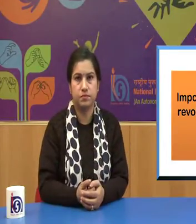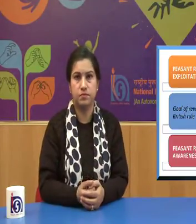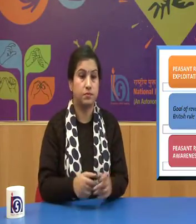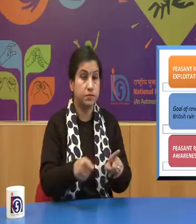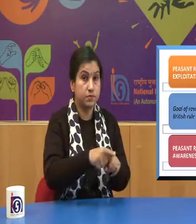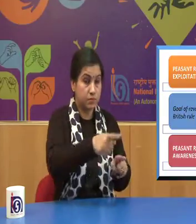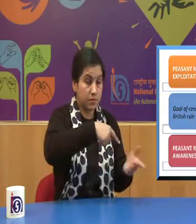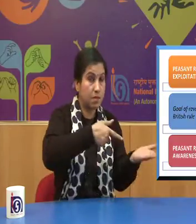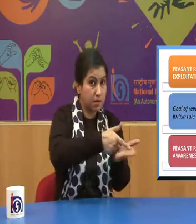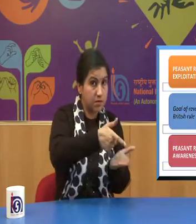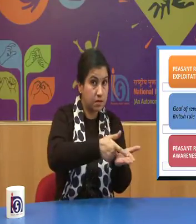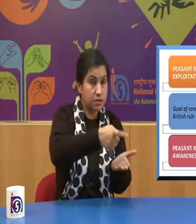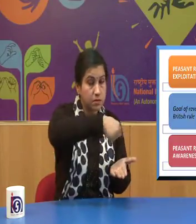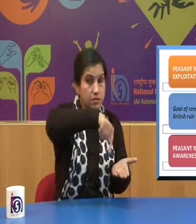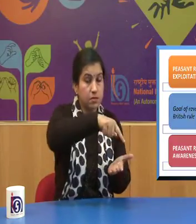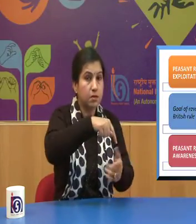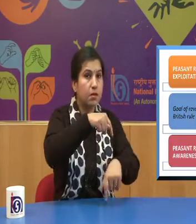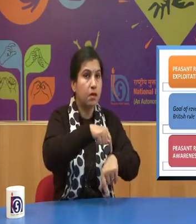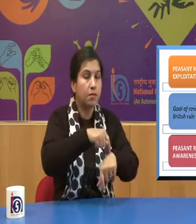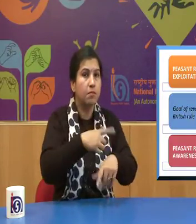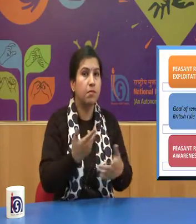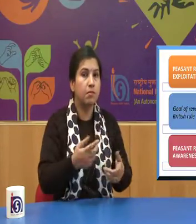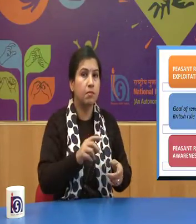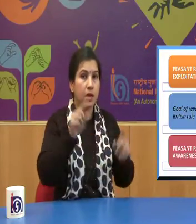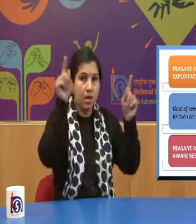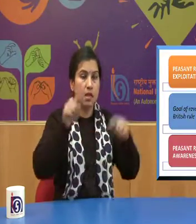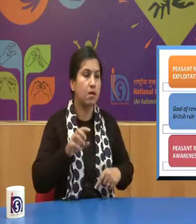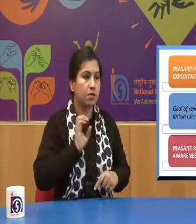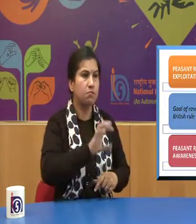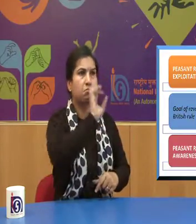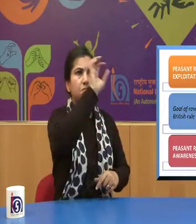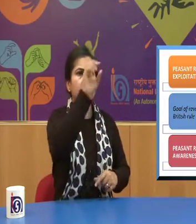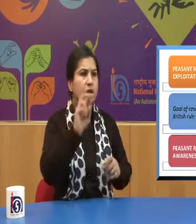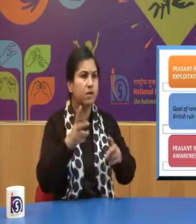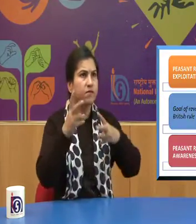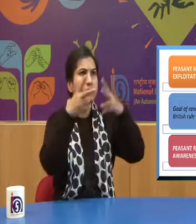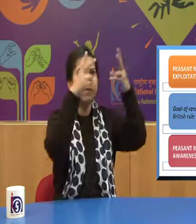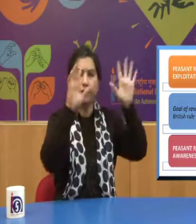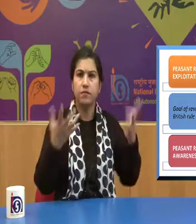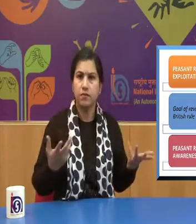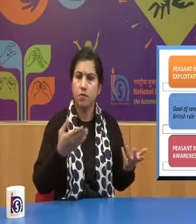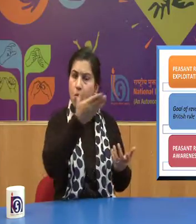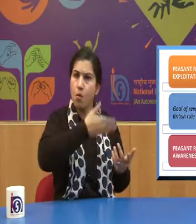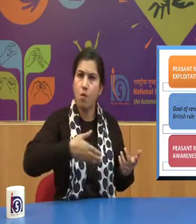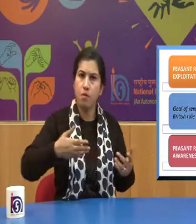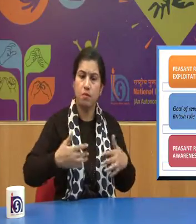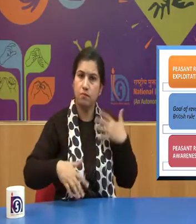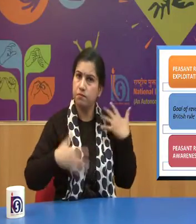The peasant revolts that took place in different parts of the country were against the exploitation of the